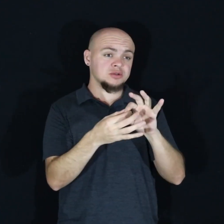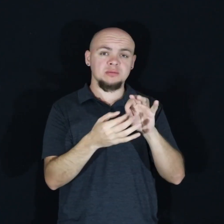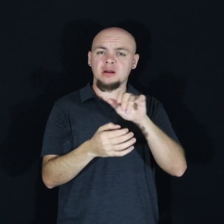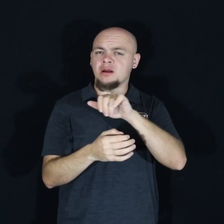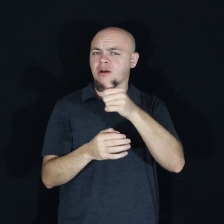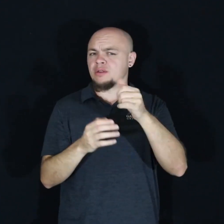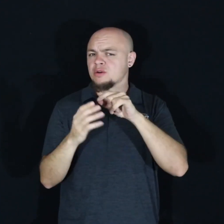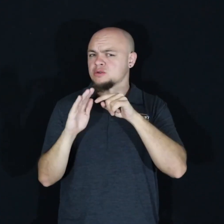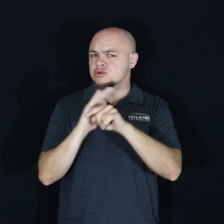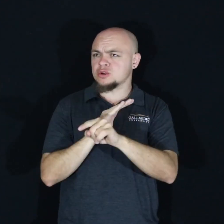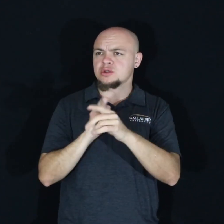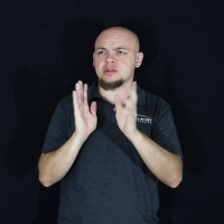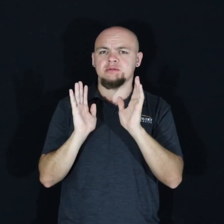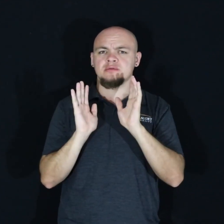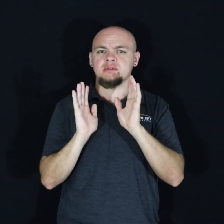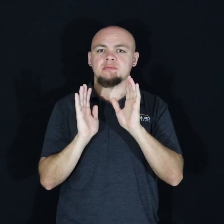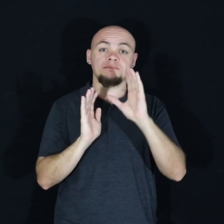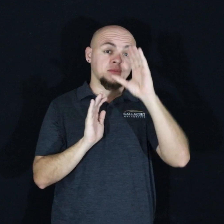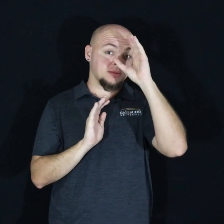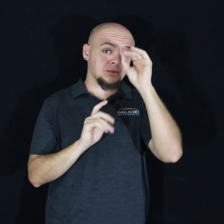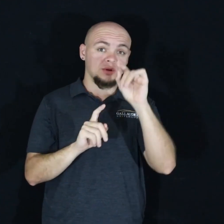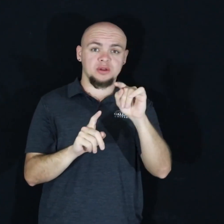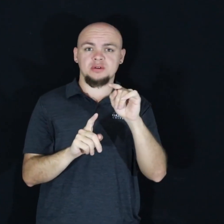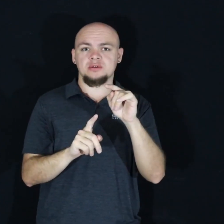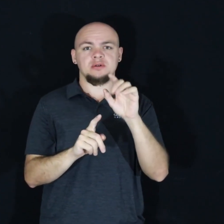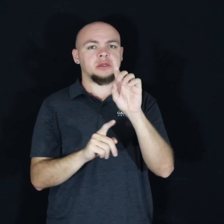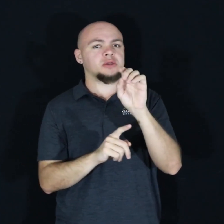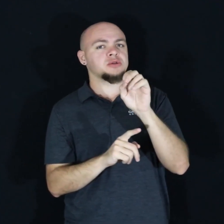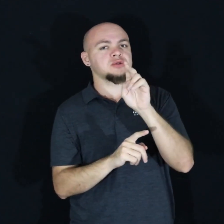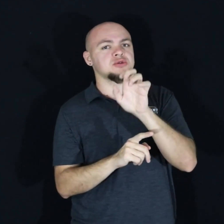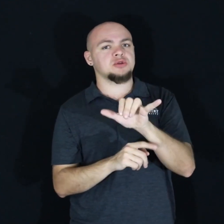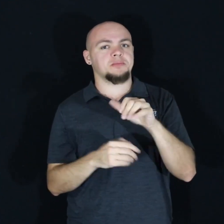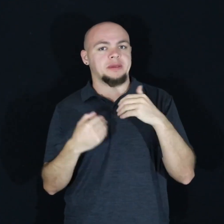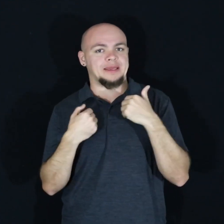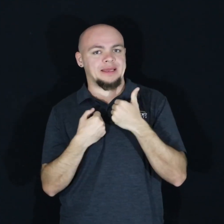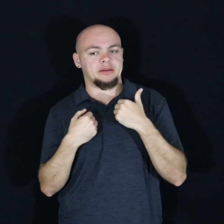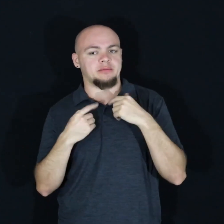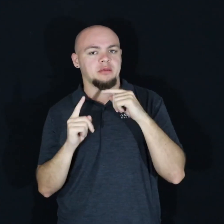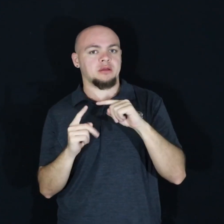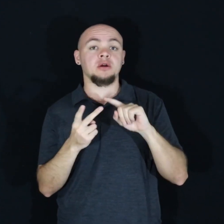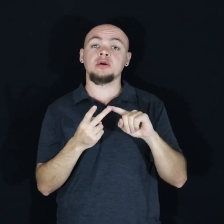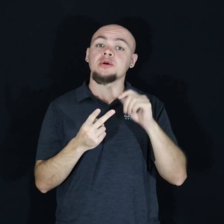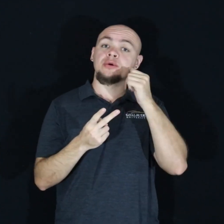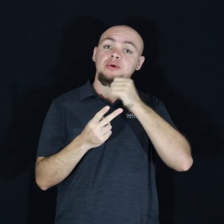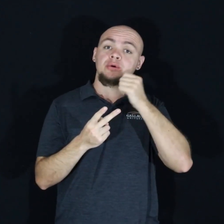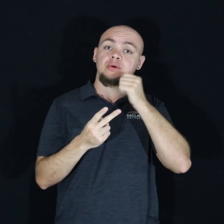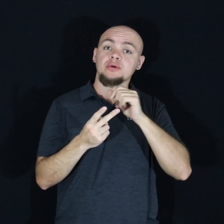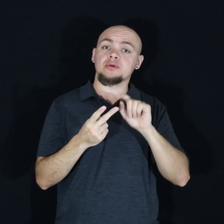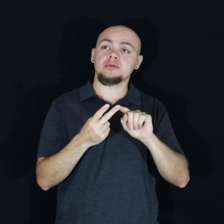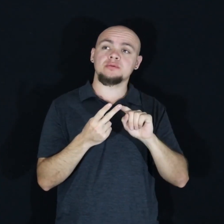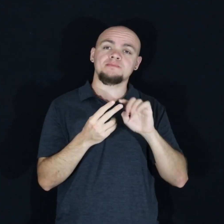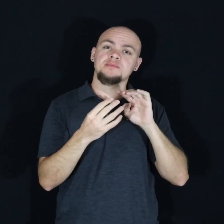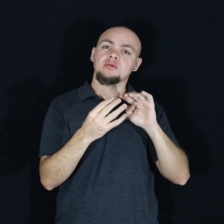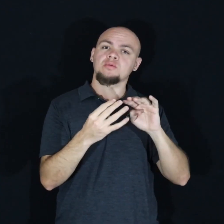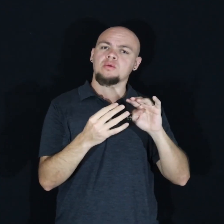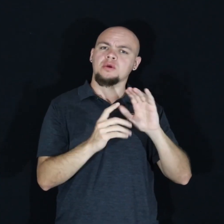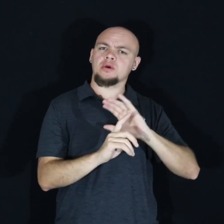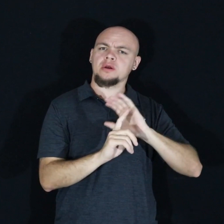though if you're a boy, you are a dopey animal, and if you were a girl, you should bring your warrior